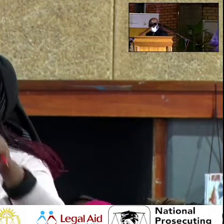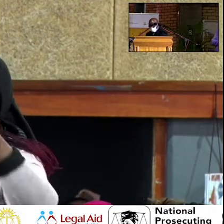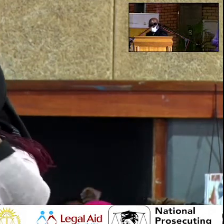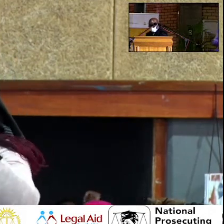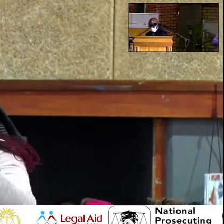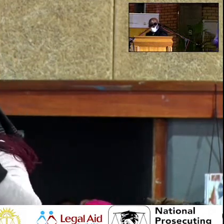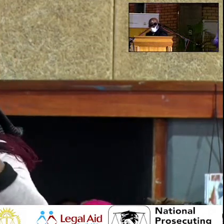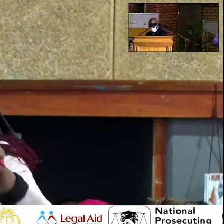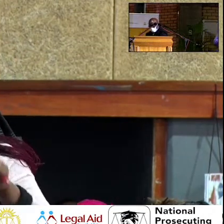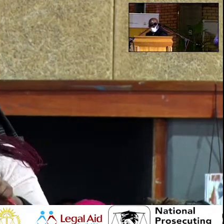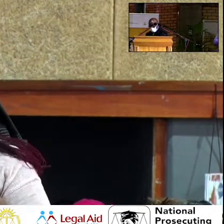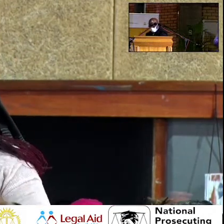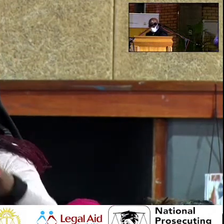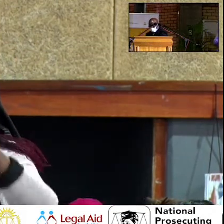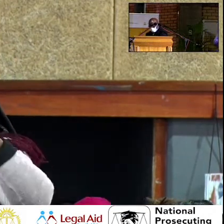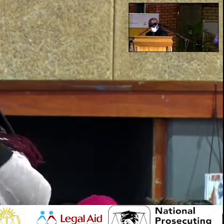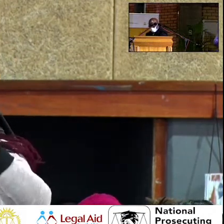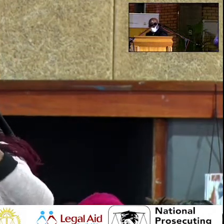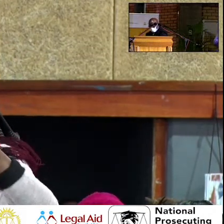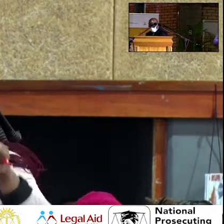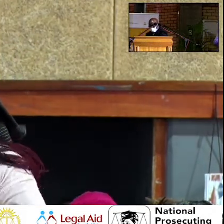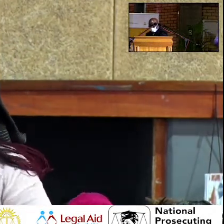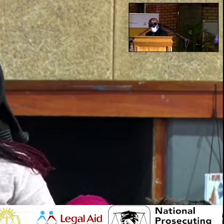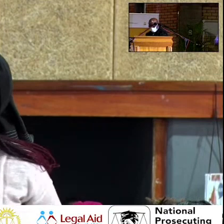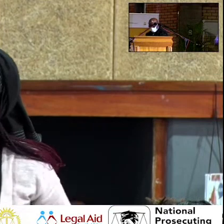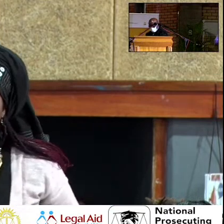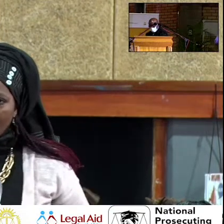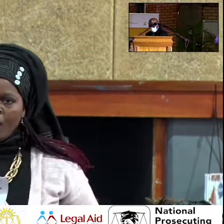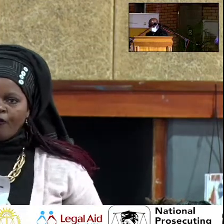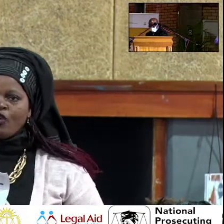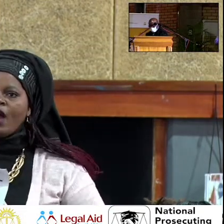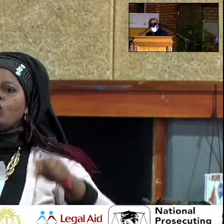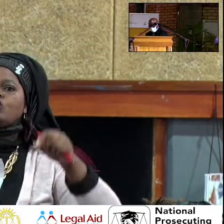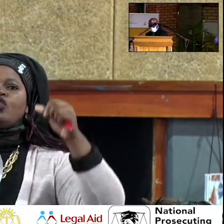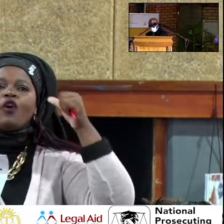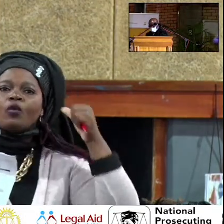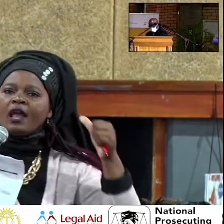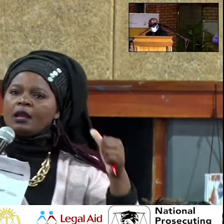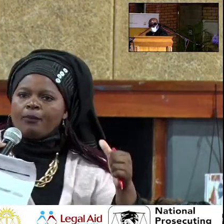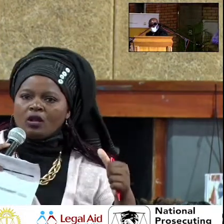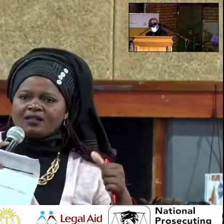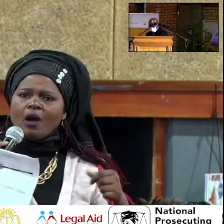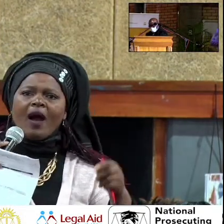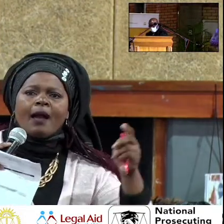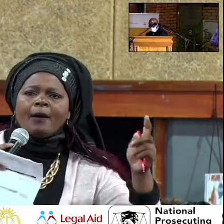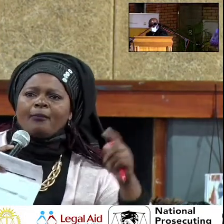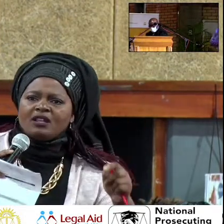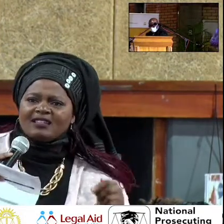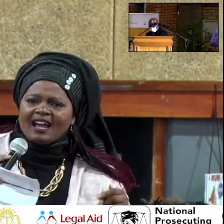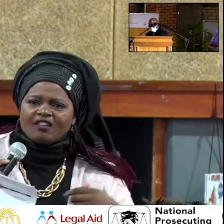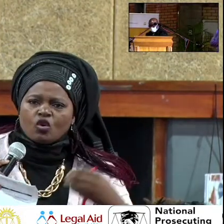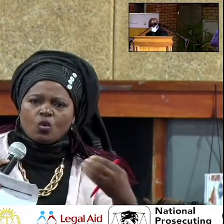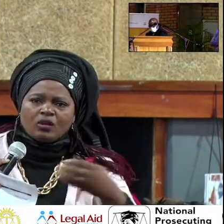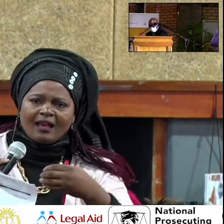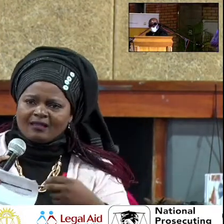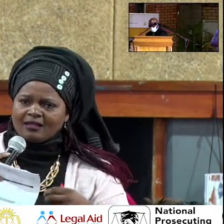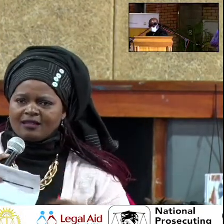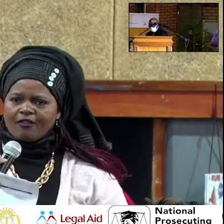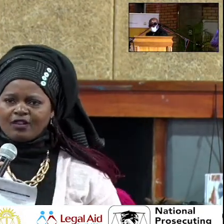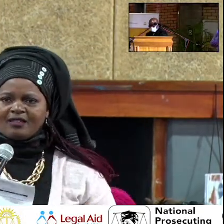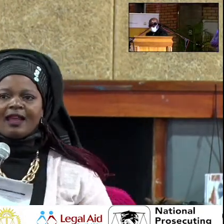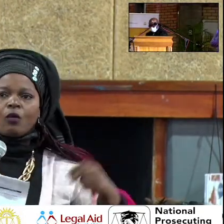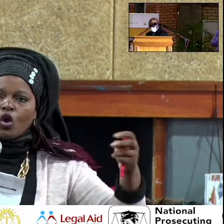because asiyiboni visibility yamapolisa. Funeka uthi ulifowunele ipolisa why amapolisa engazi ukuthi